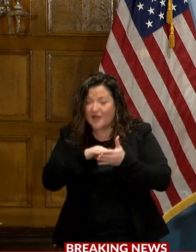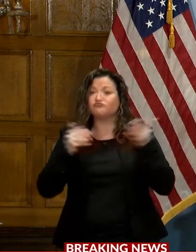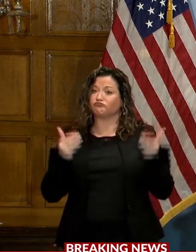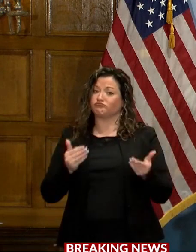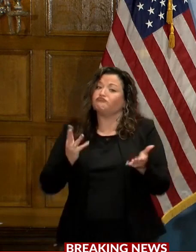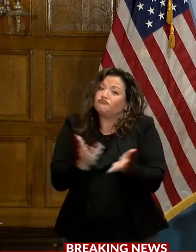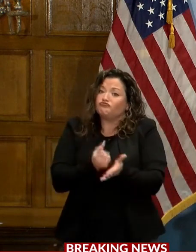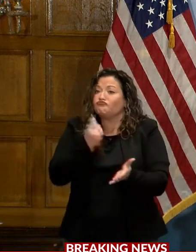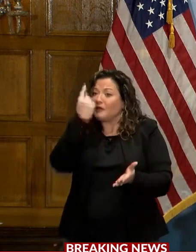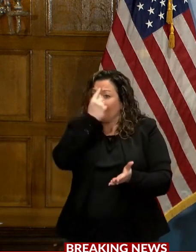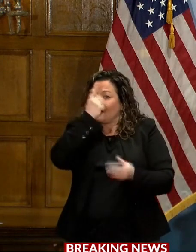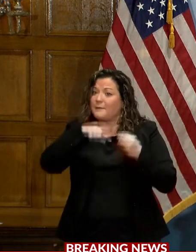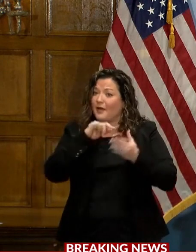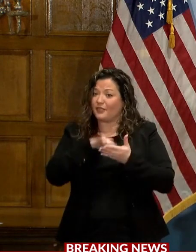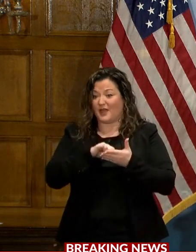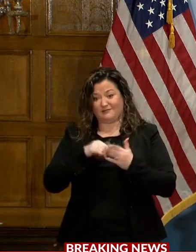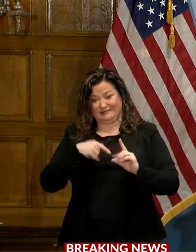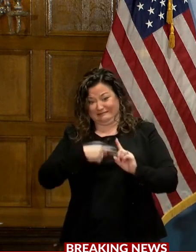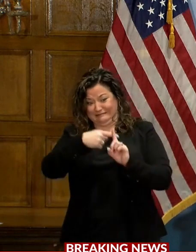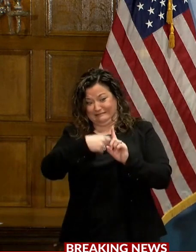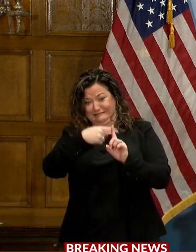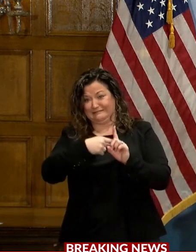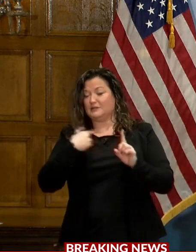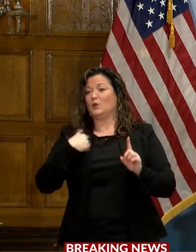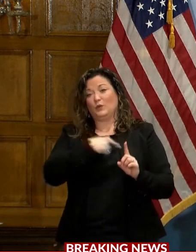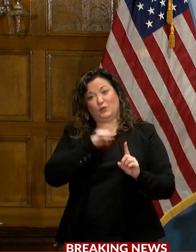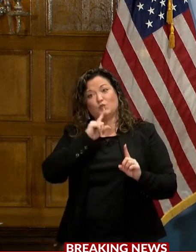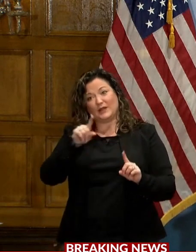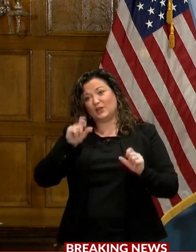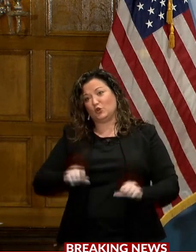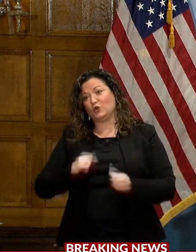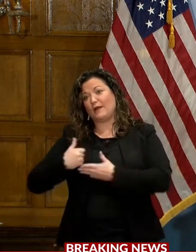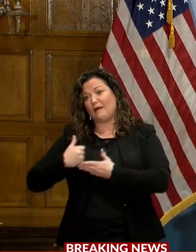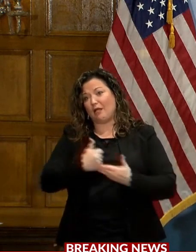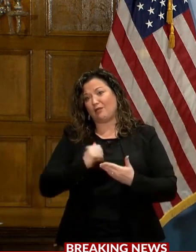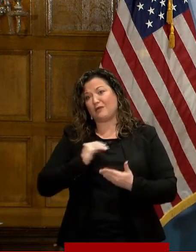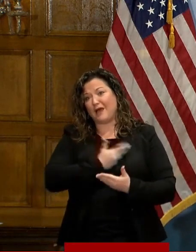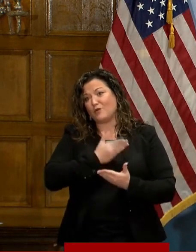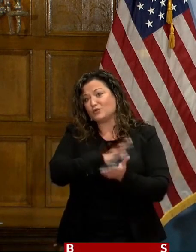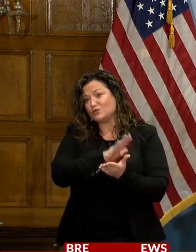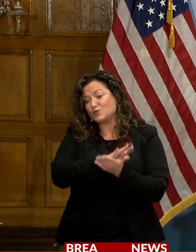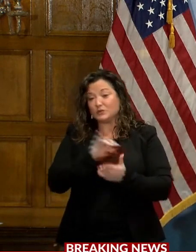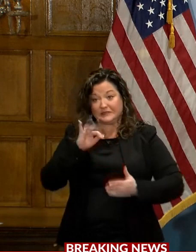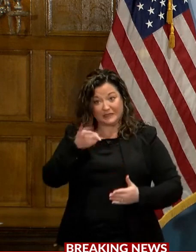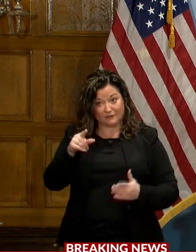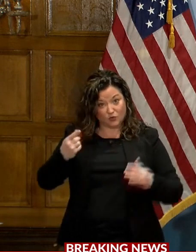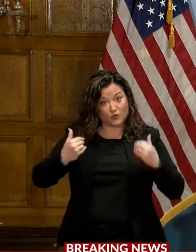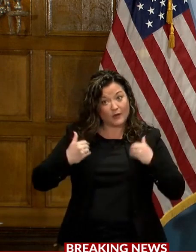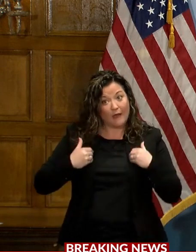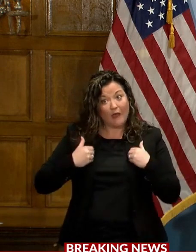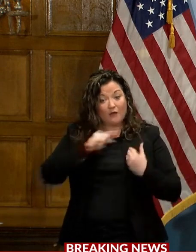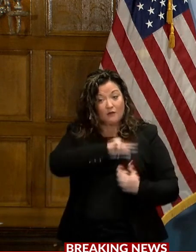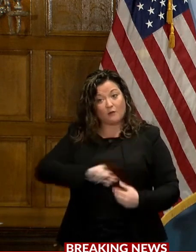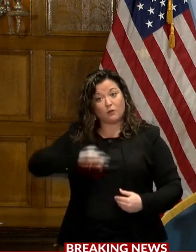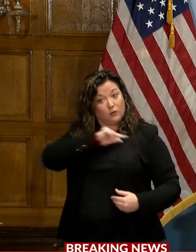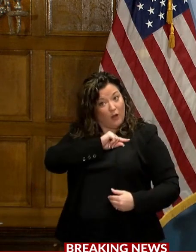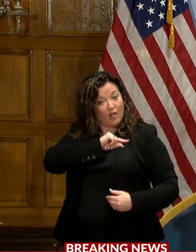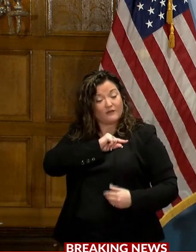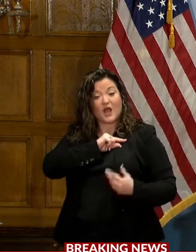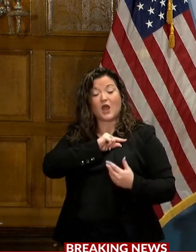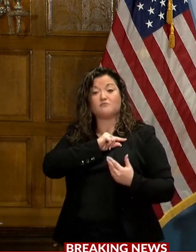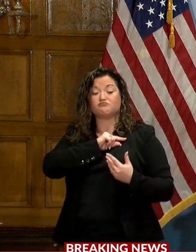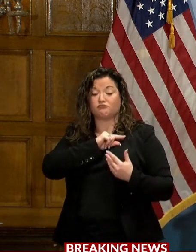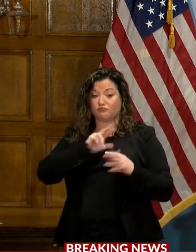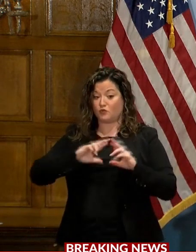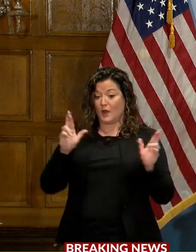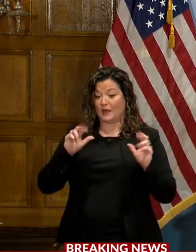time, for the next month we can really help our schools. And if you have got the qualifications to work